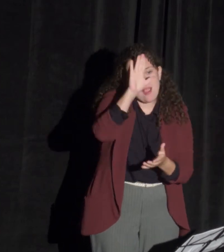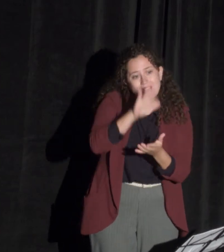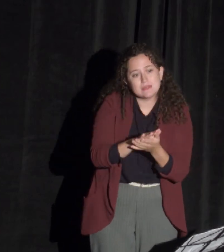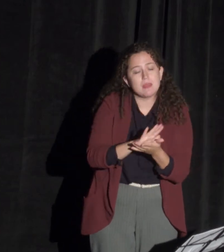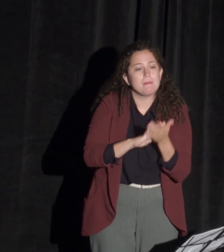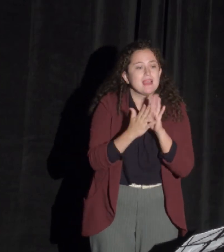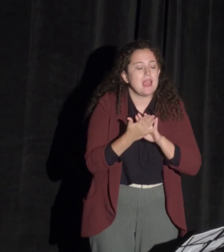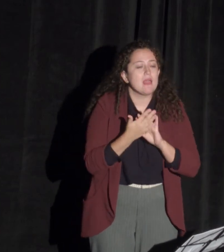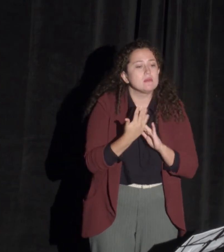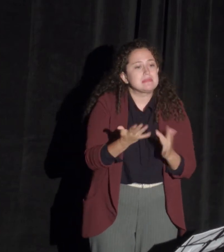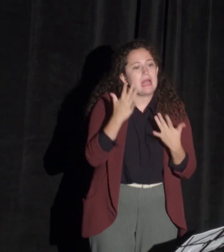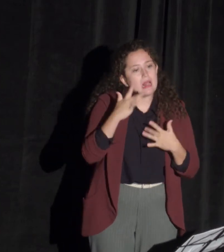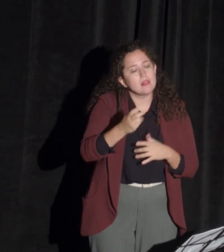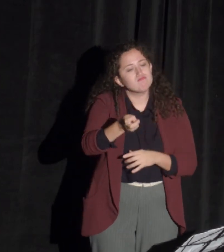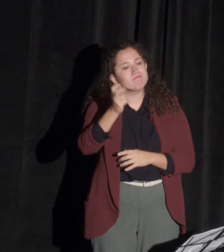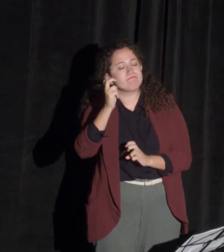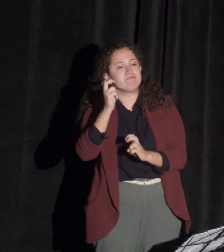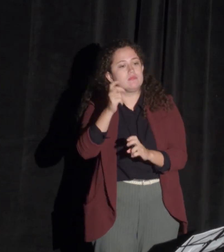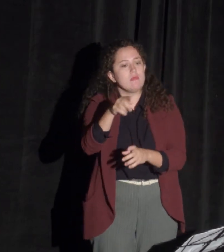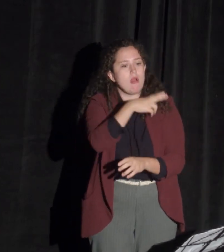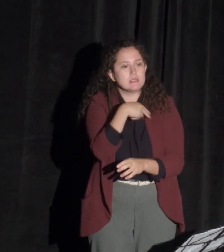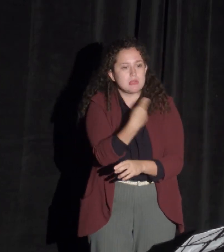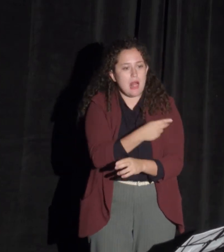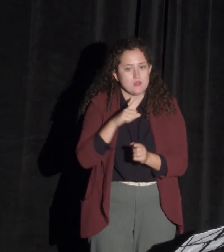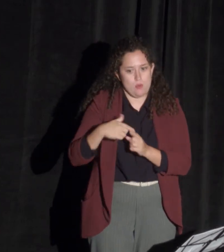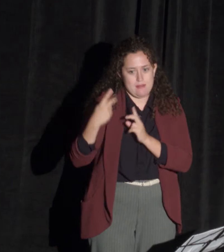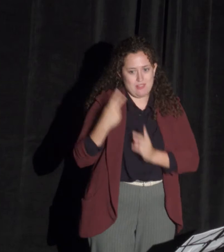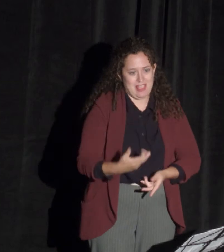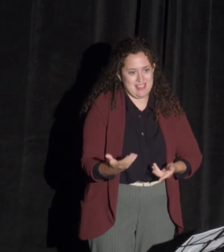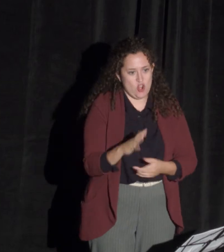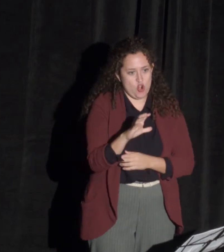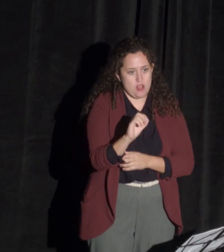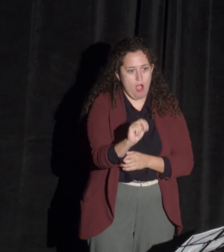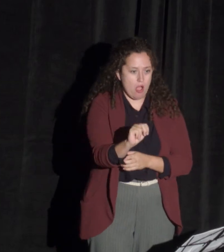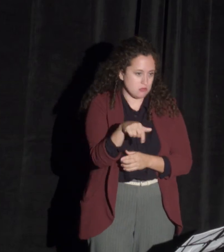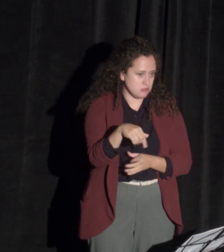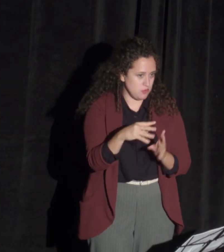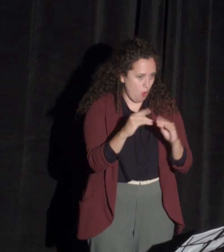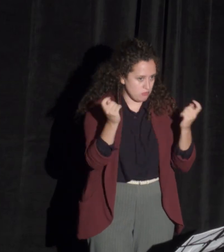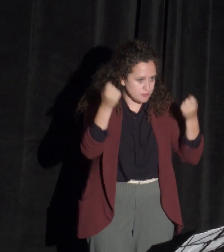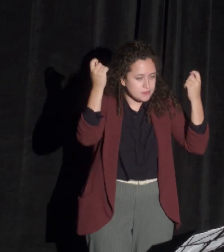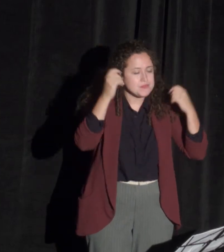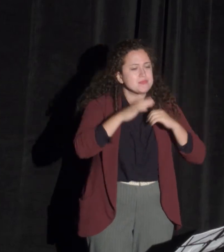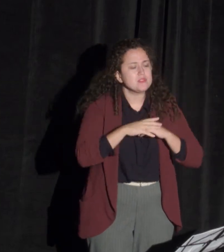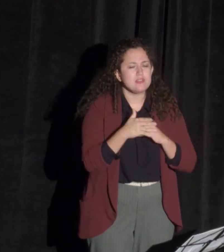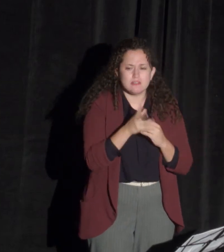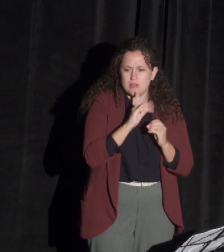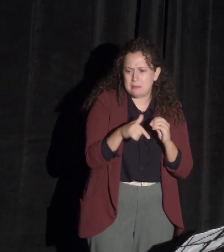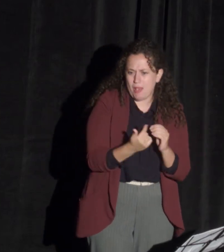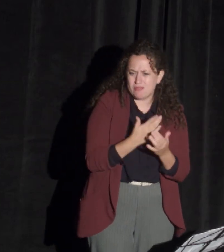con. She talked about the kindness and generosity of the fan community, and that is our experience